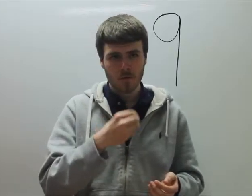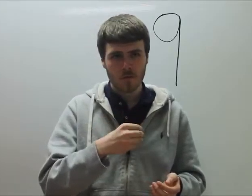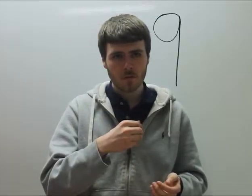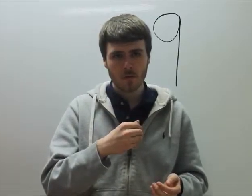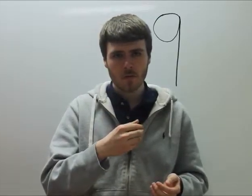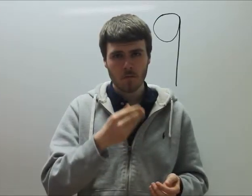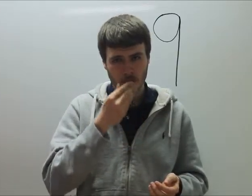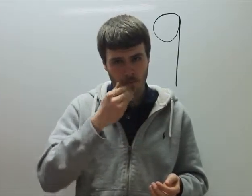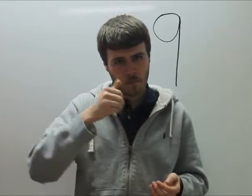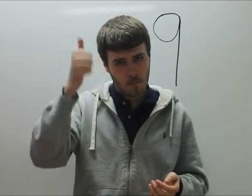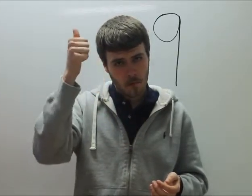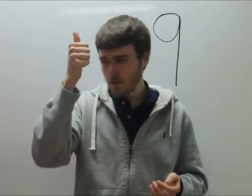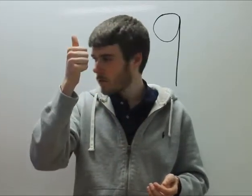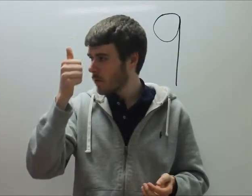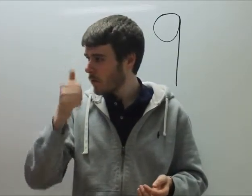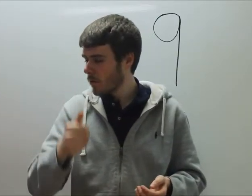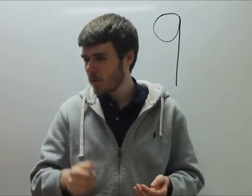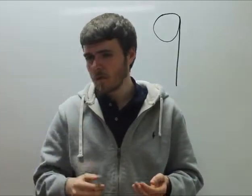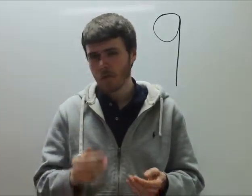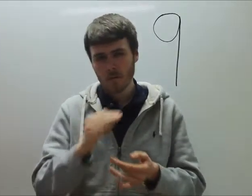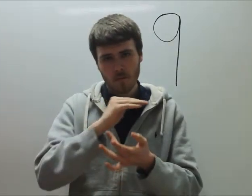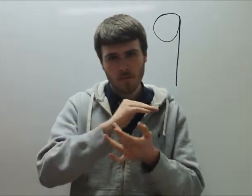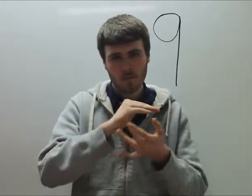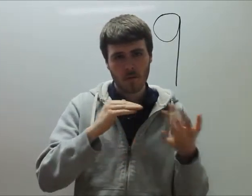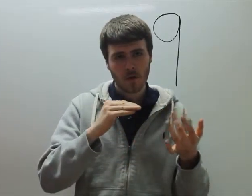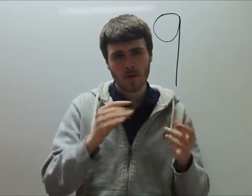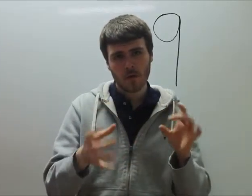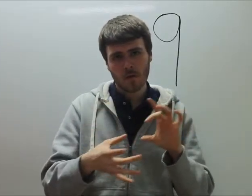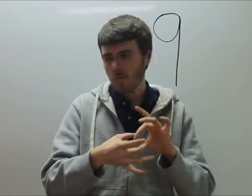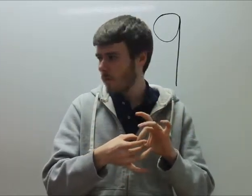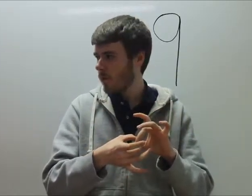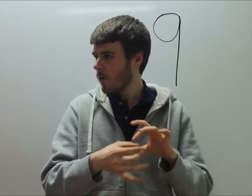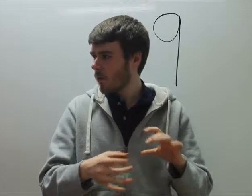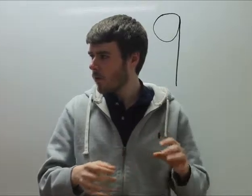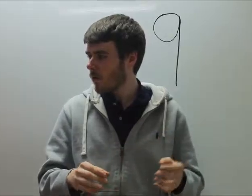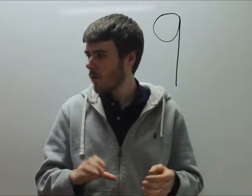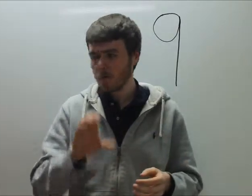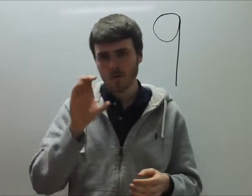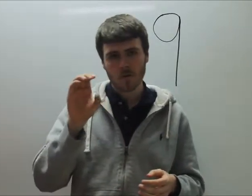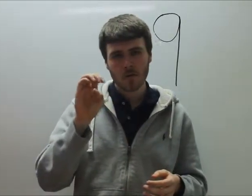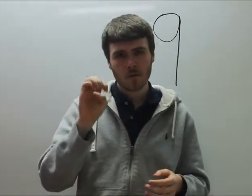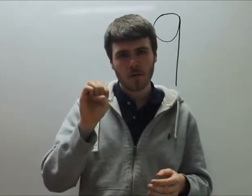is the best method for central